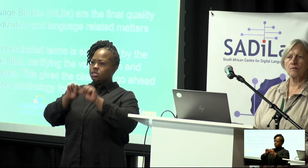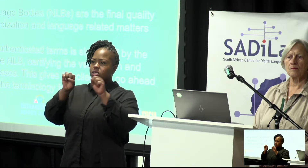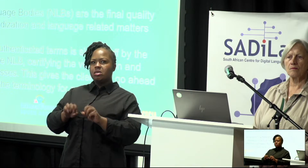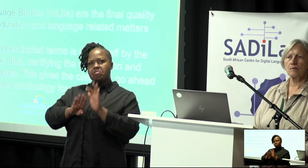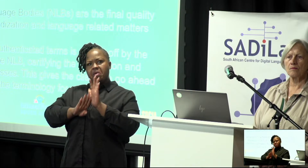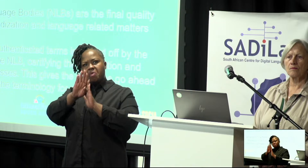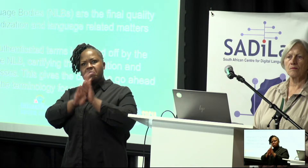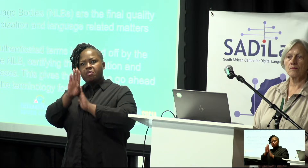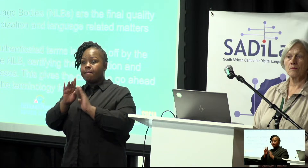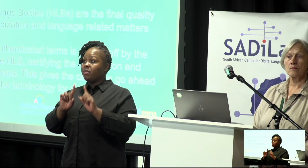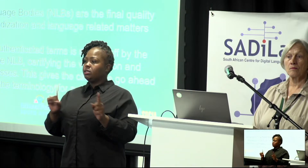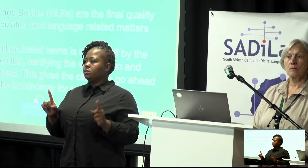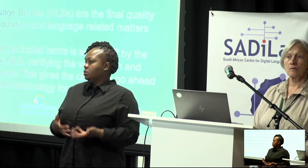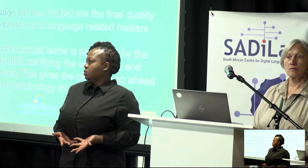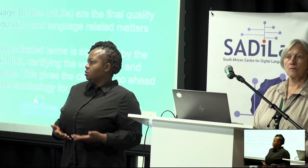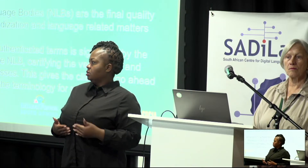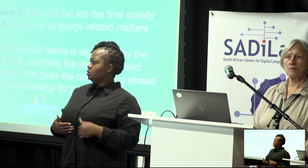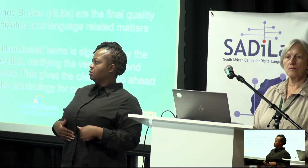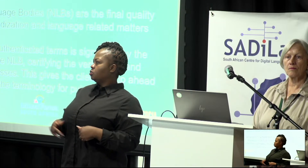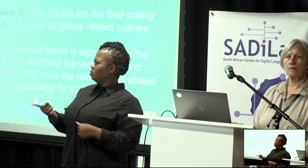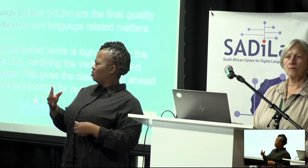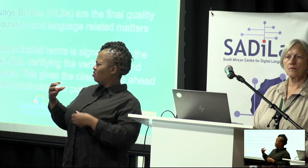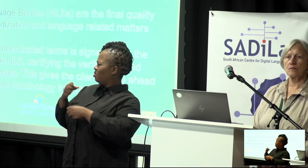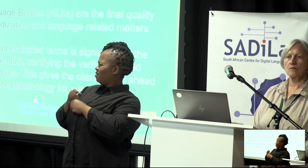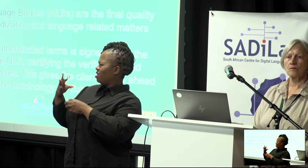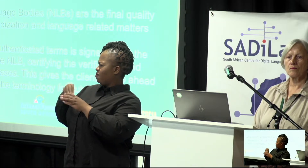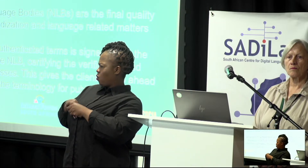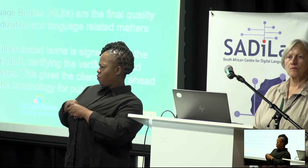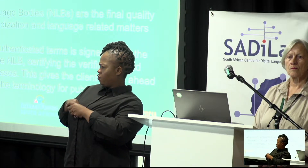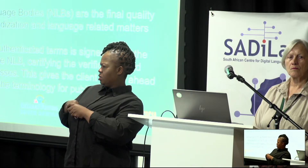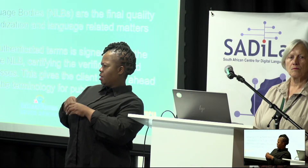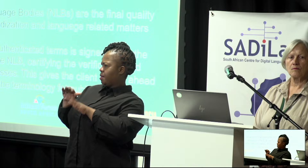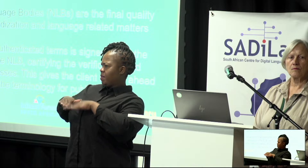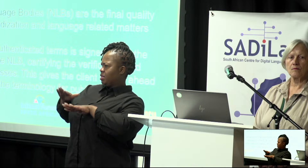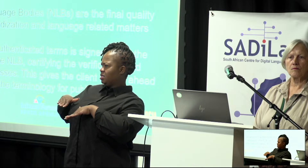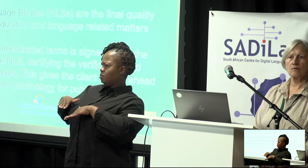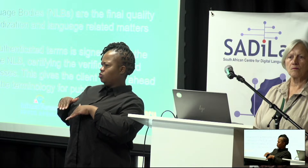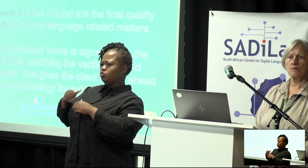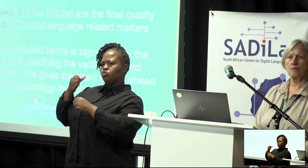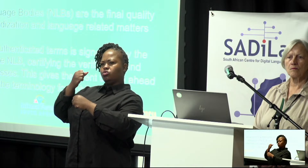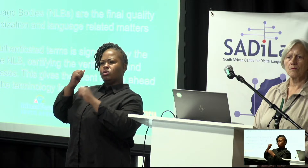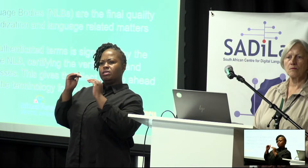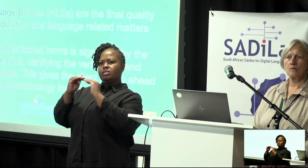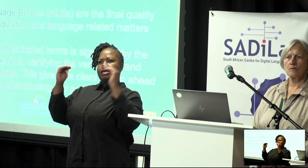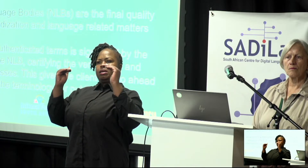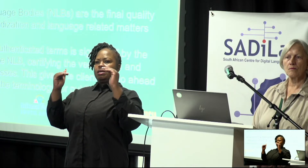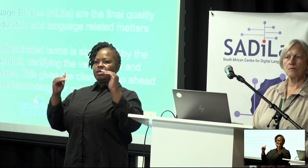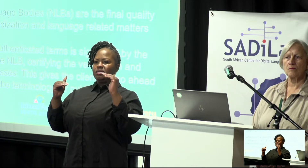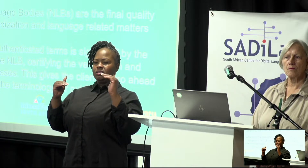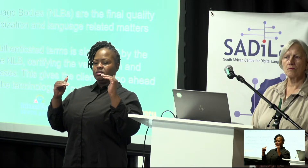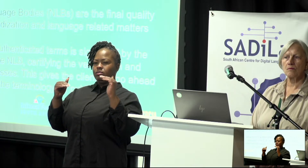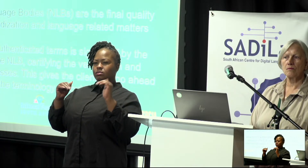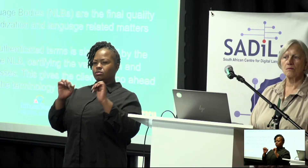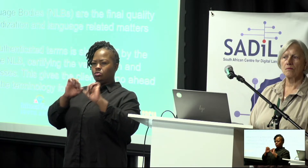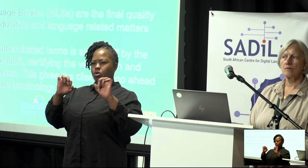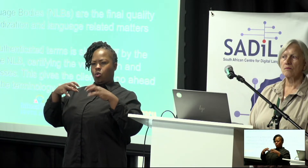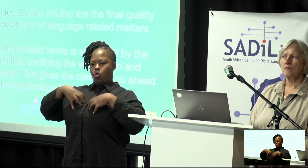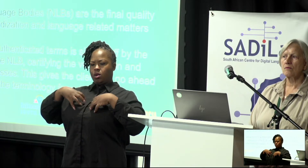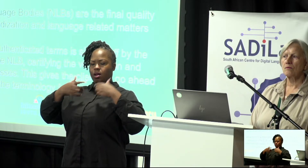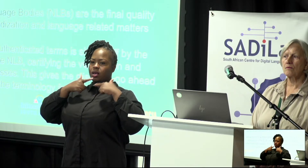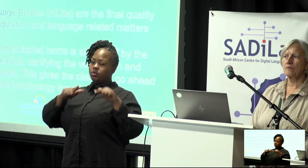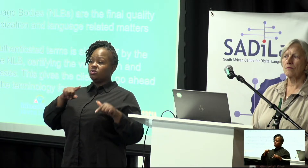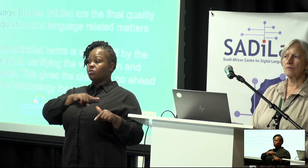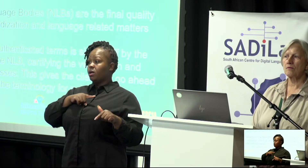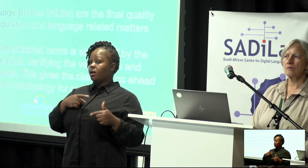don't involve PenSlab to standardize their language because we believe that knowledge, especially with indigenous knowledge, is